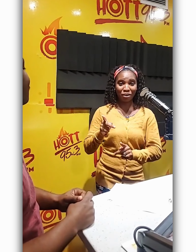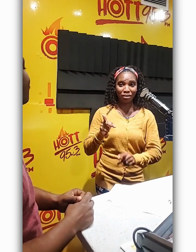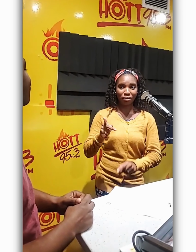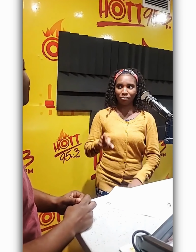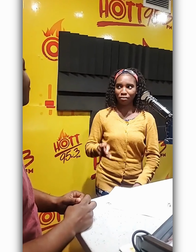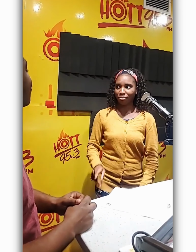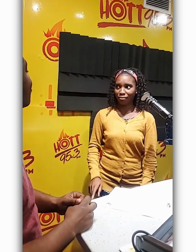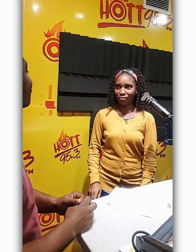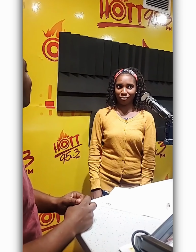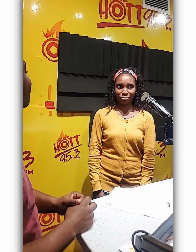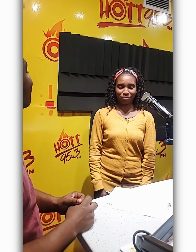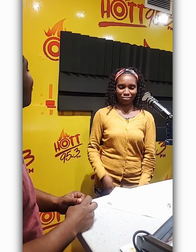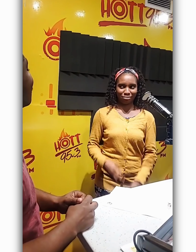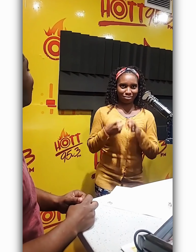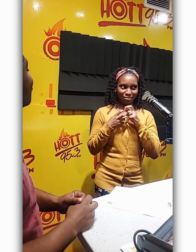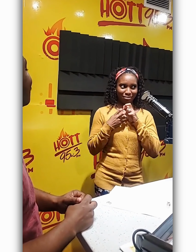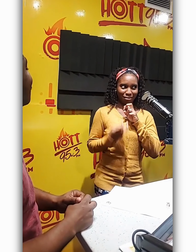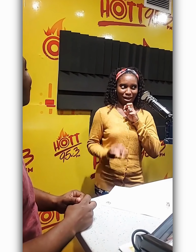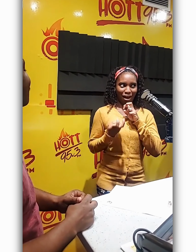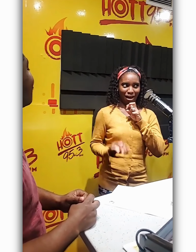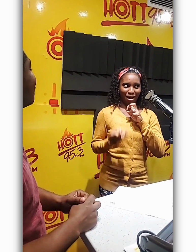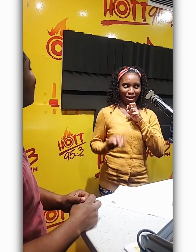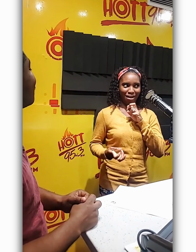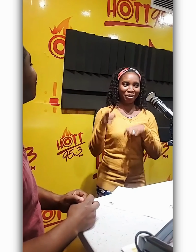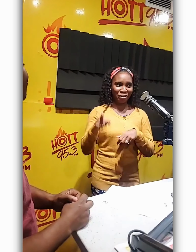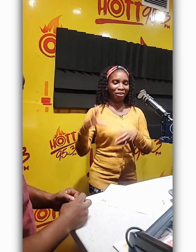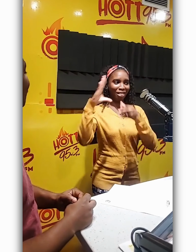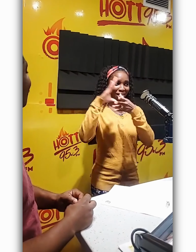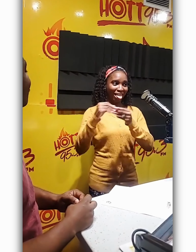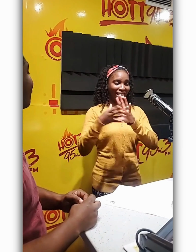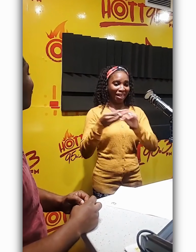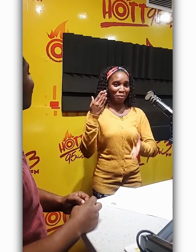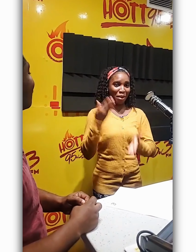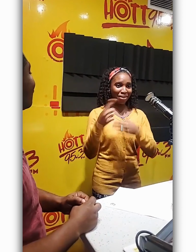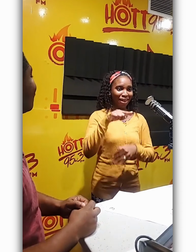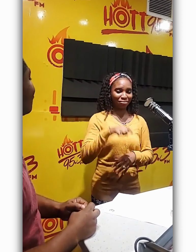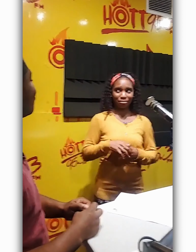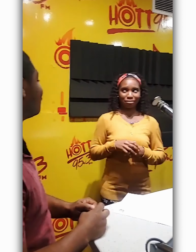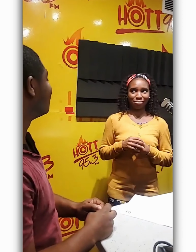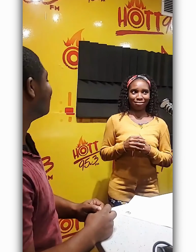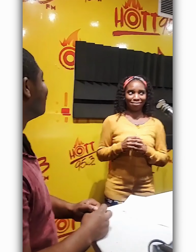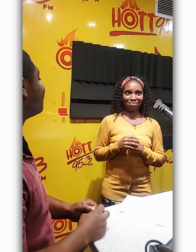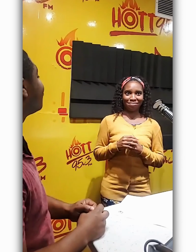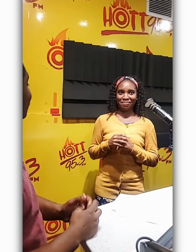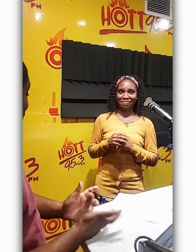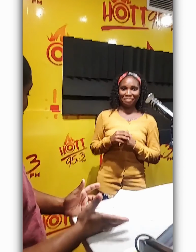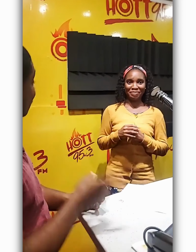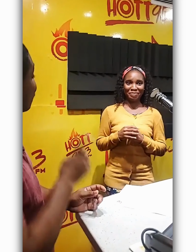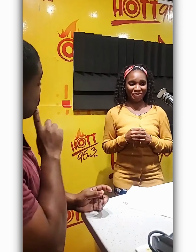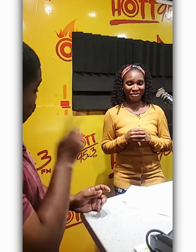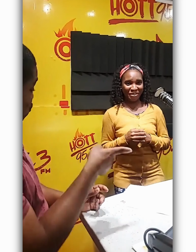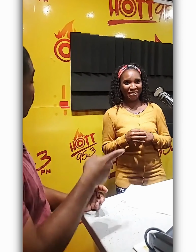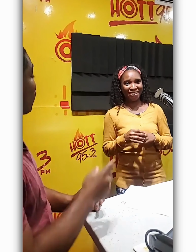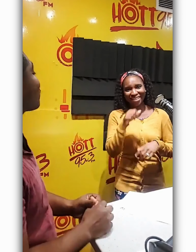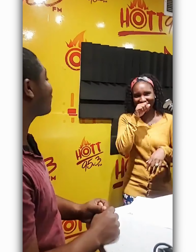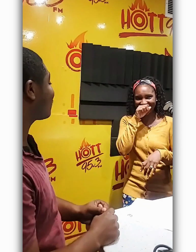on national radio. Lots of people probably use those Listen, terms. I'm not kidding. My phone now light up. You see me turn on the face of my